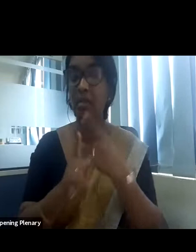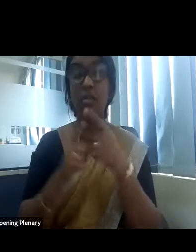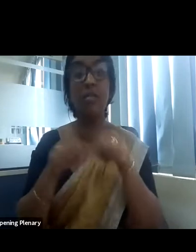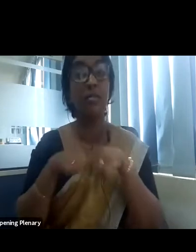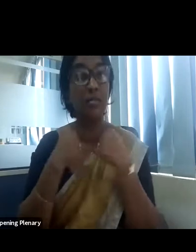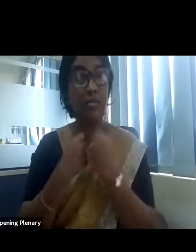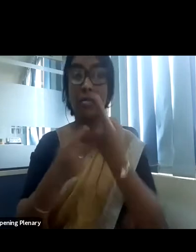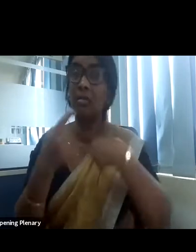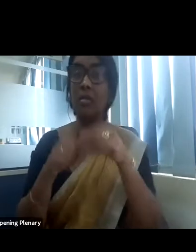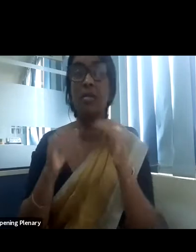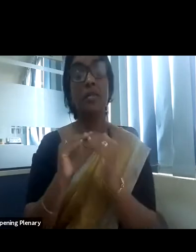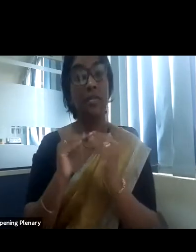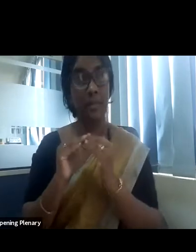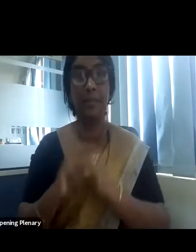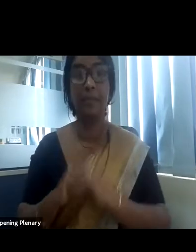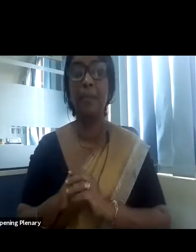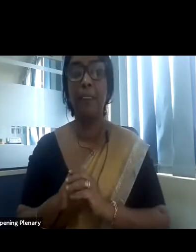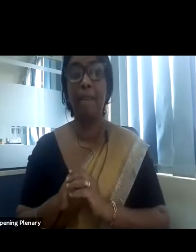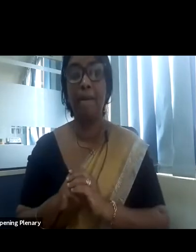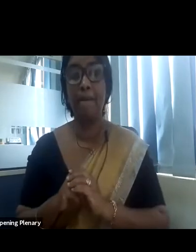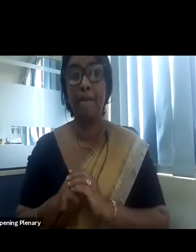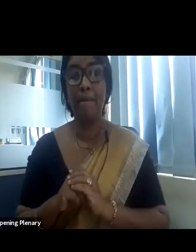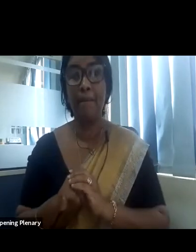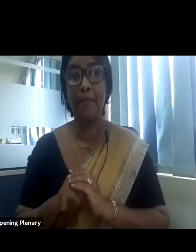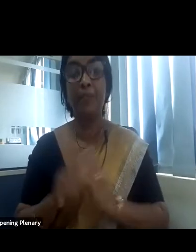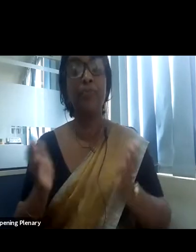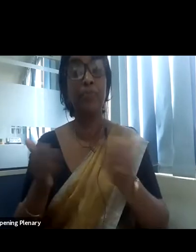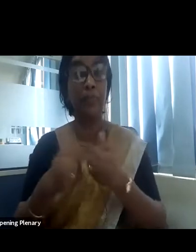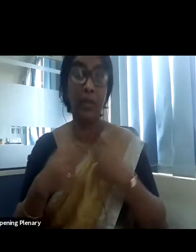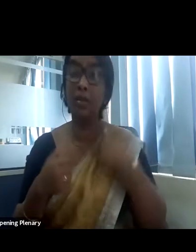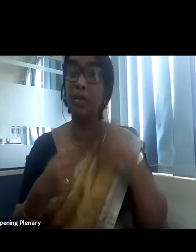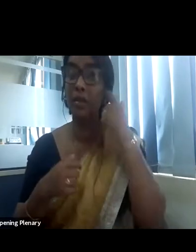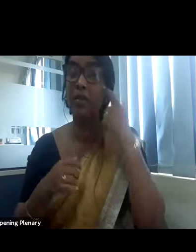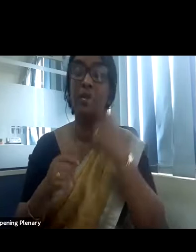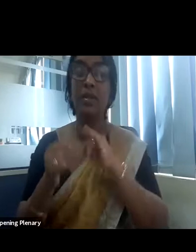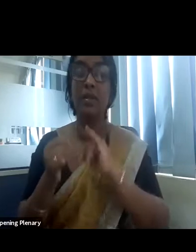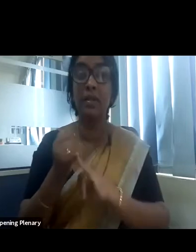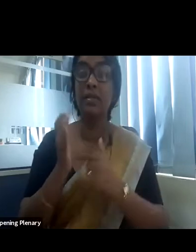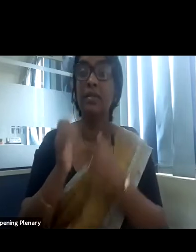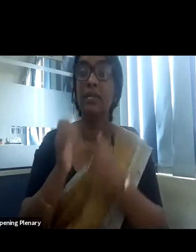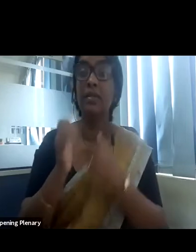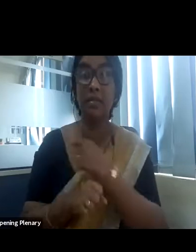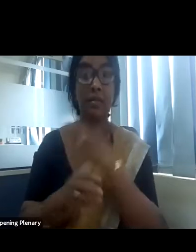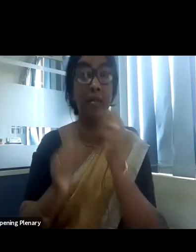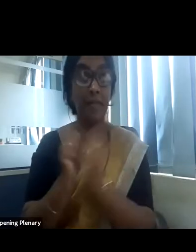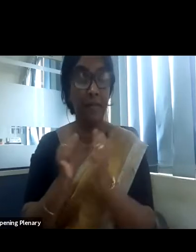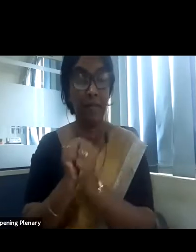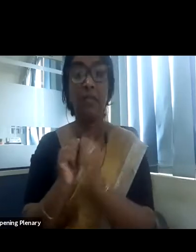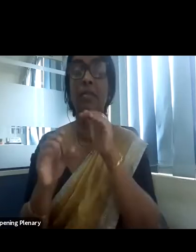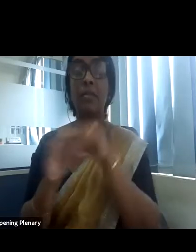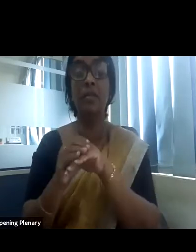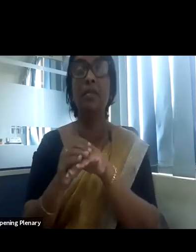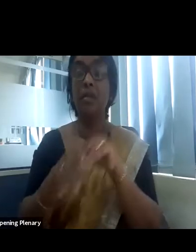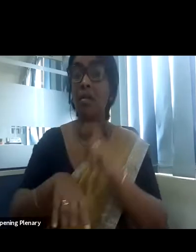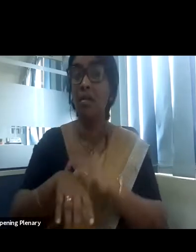care? We know that the SDG provide businesses for an opportunity for growth. Let me note